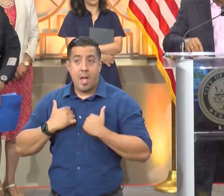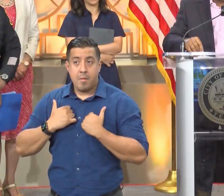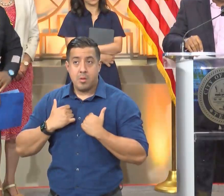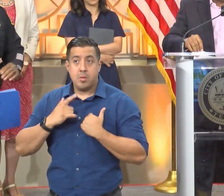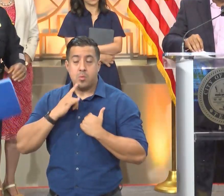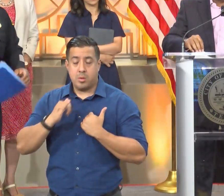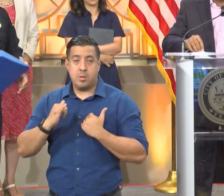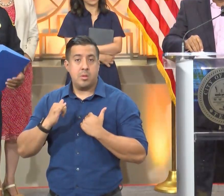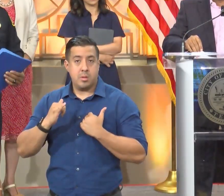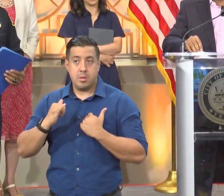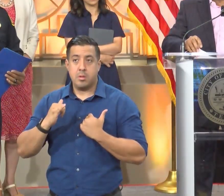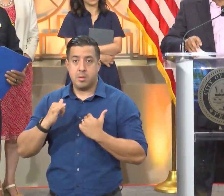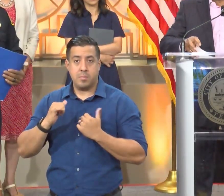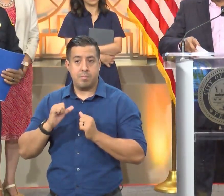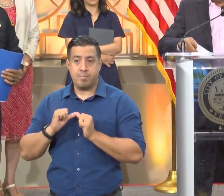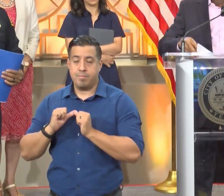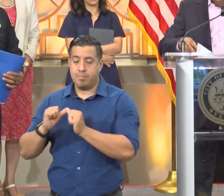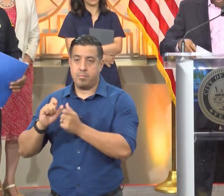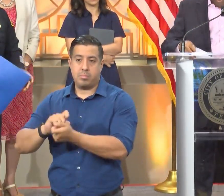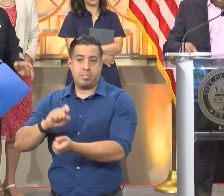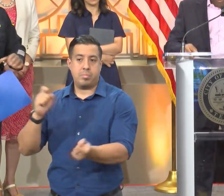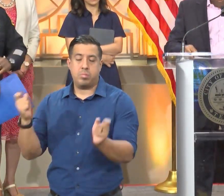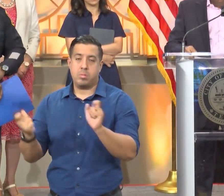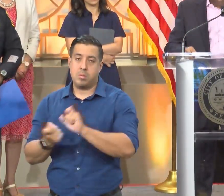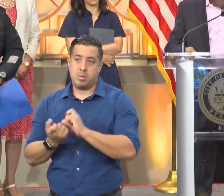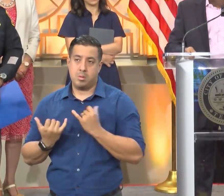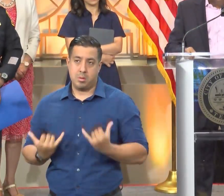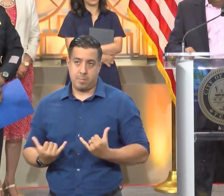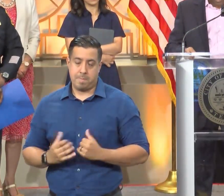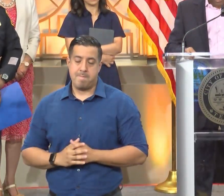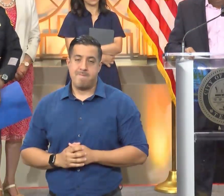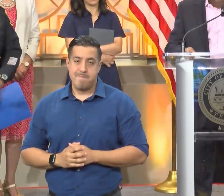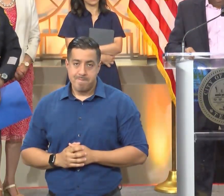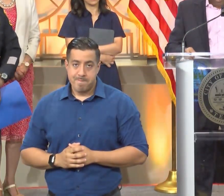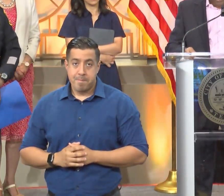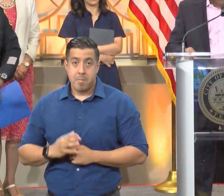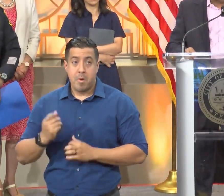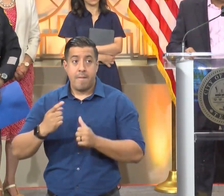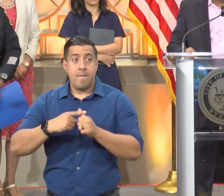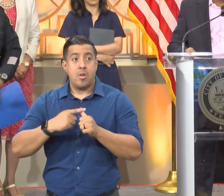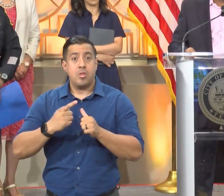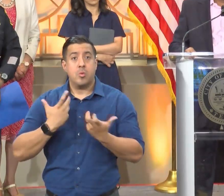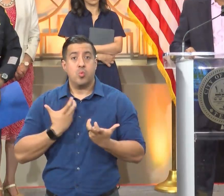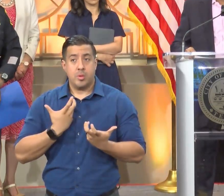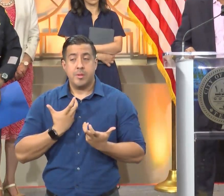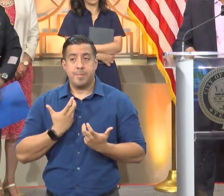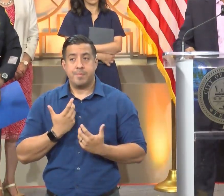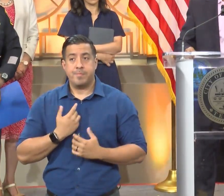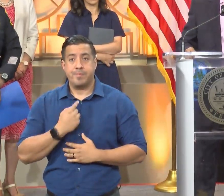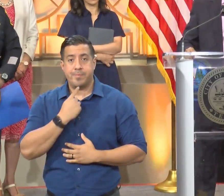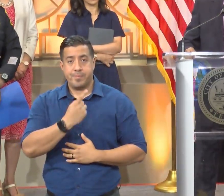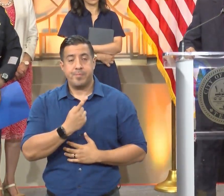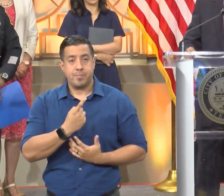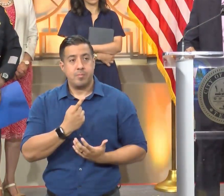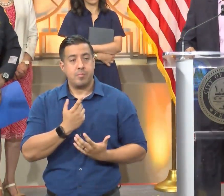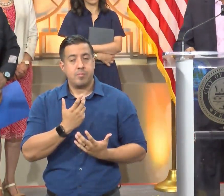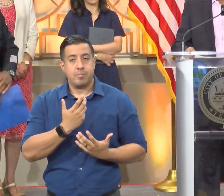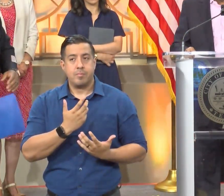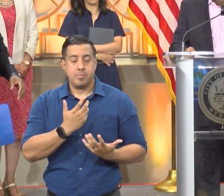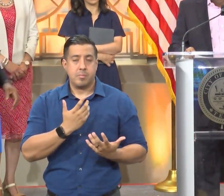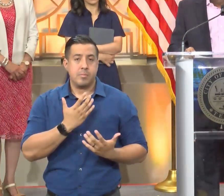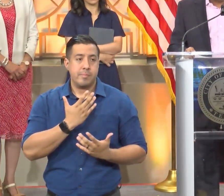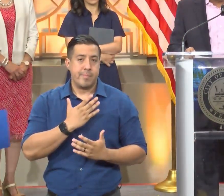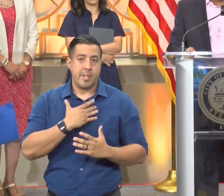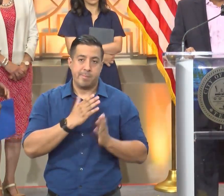been permanently changed. So I just want to extend my condolences